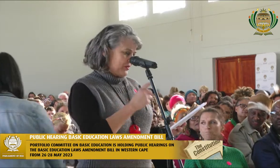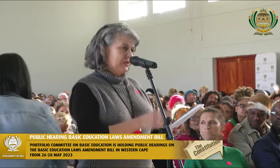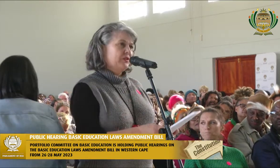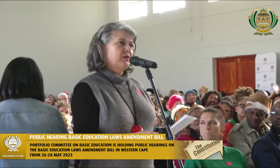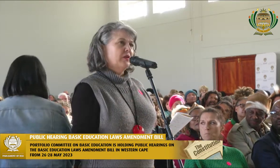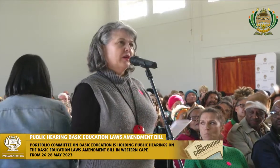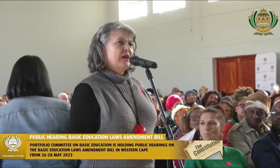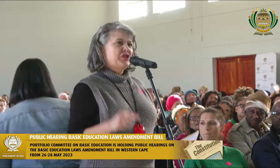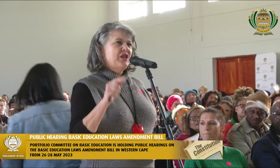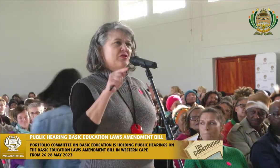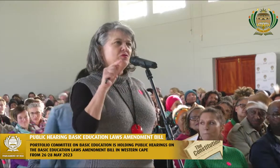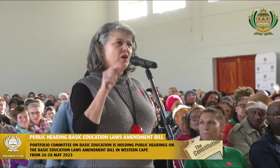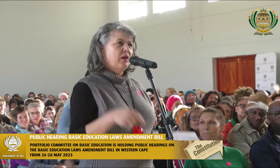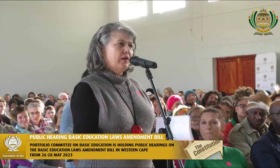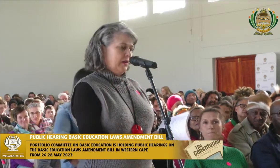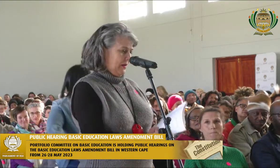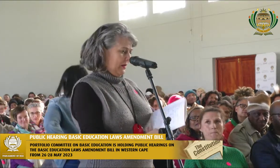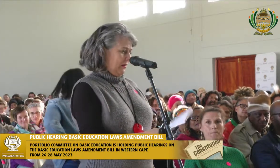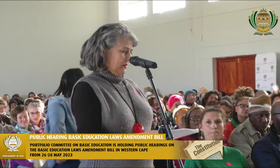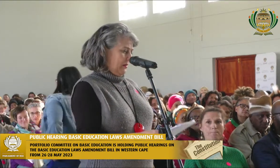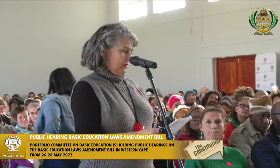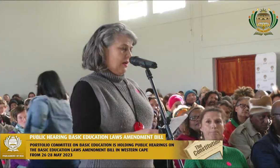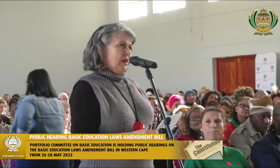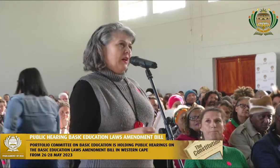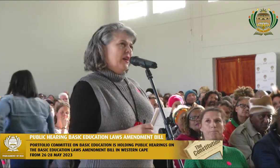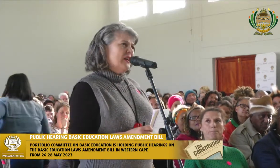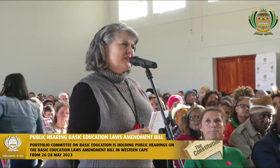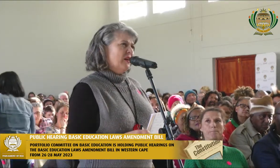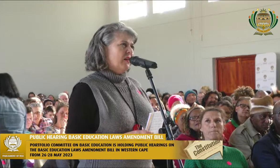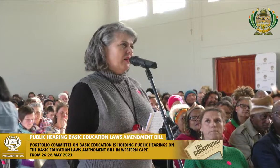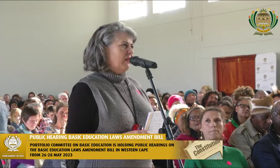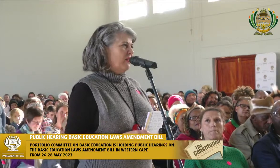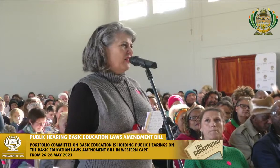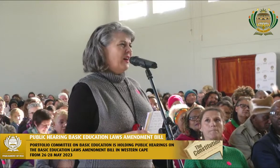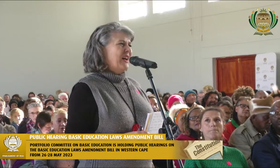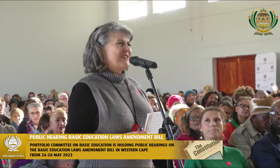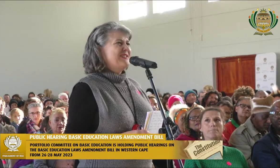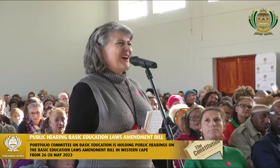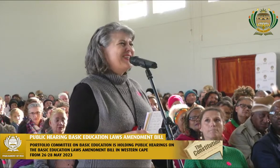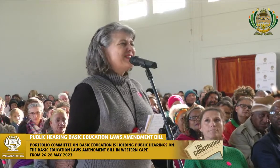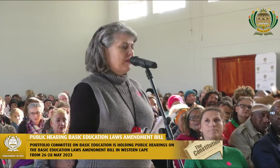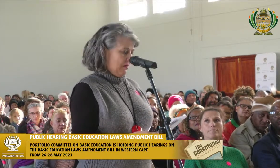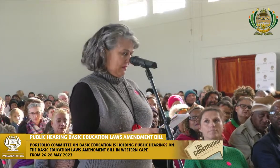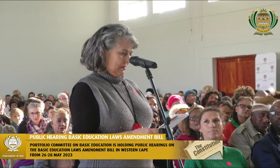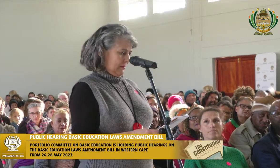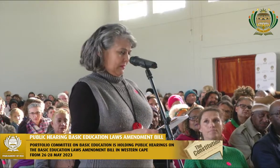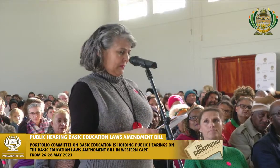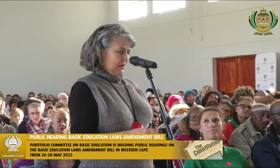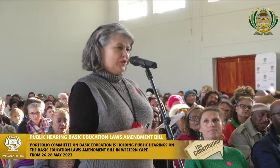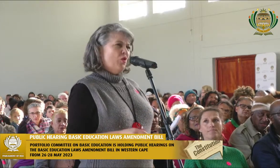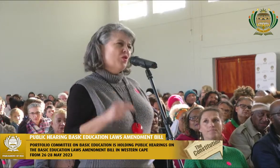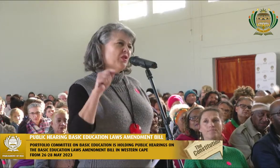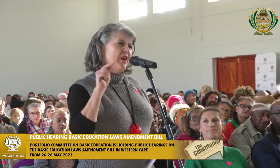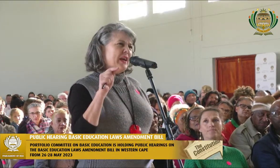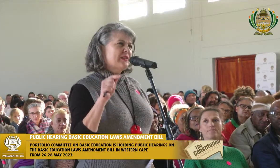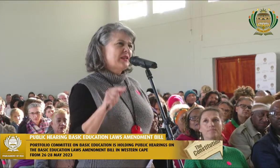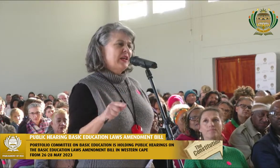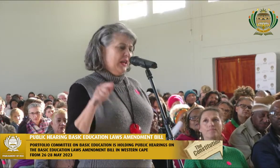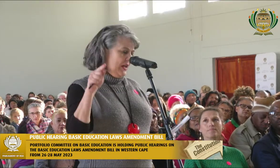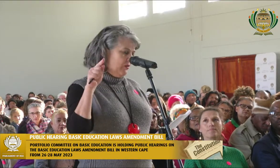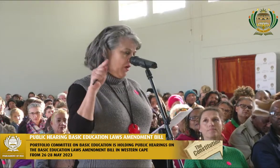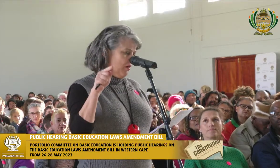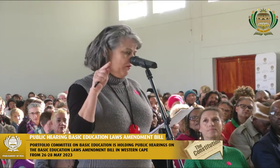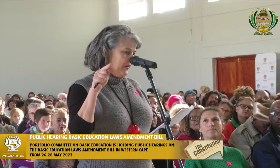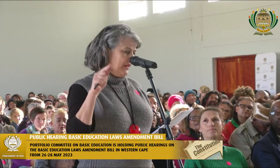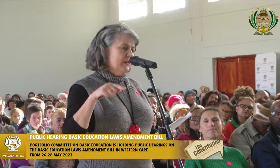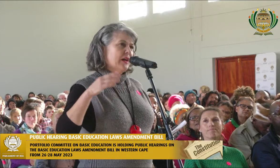you prostitute her. She's not ugly. Nizna, it's Nizna. George Rex,